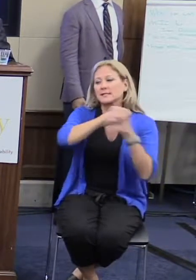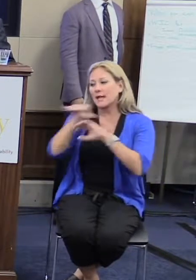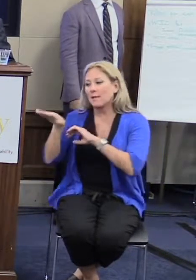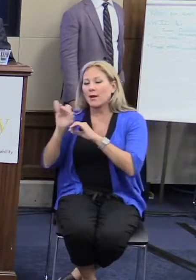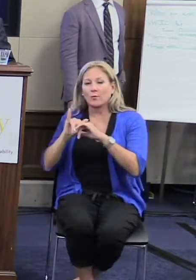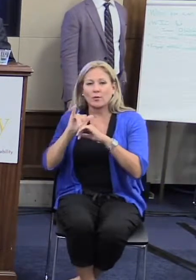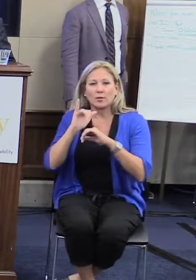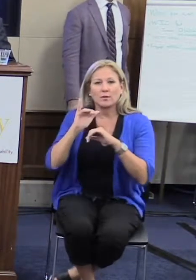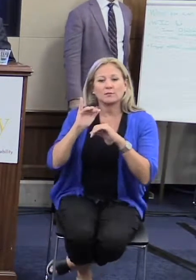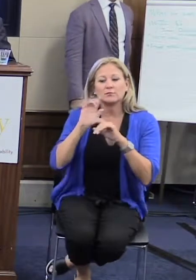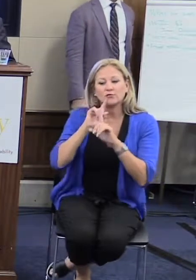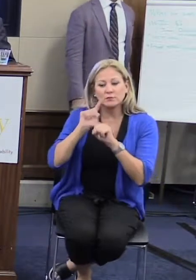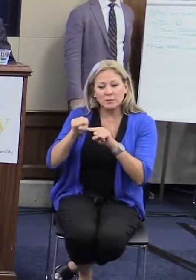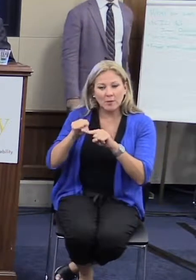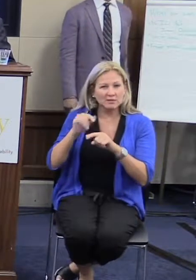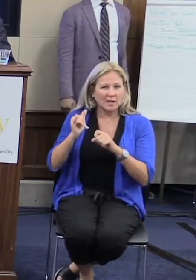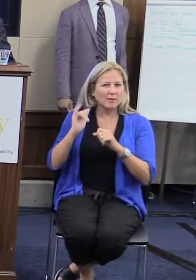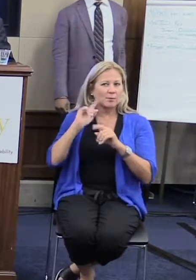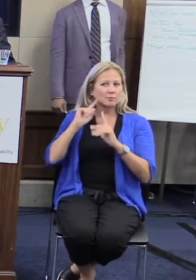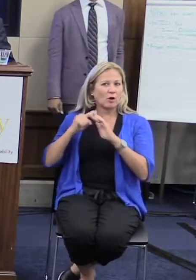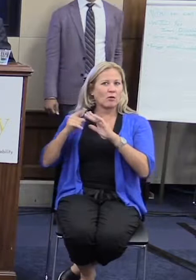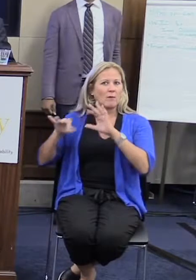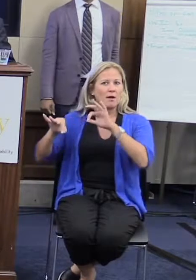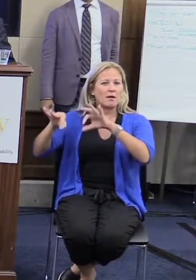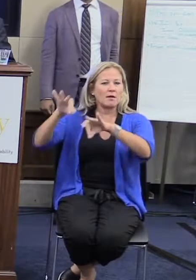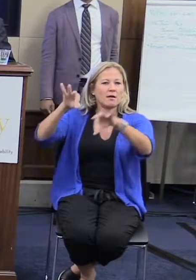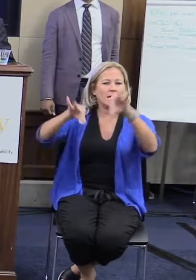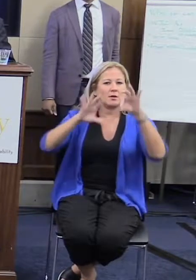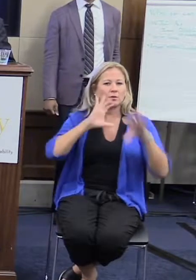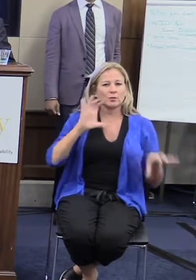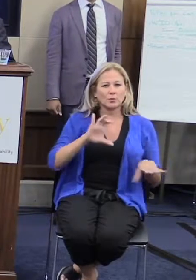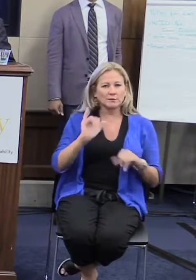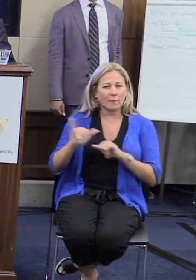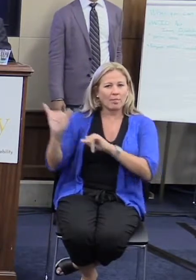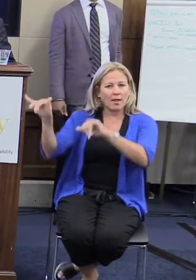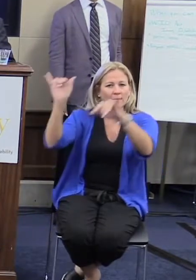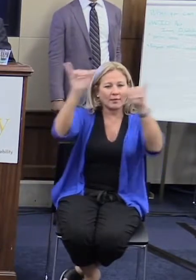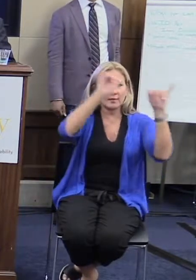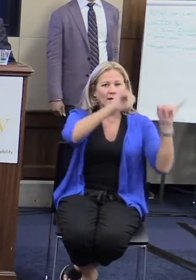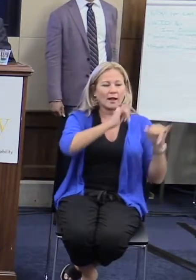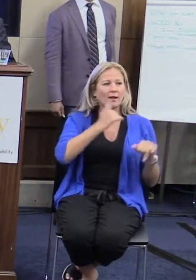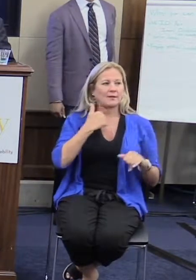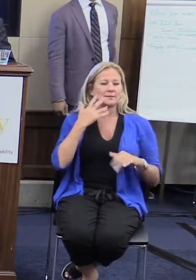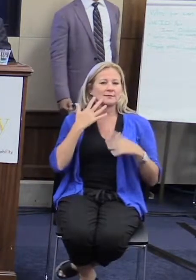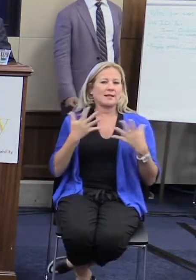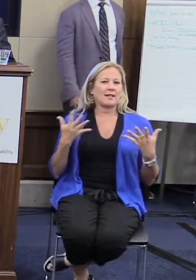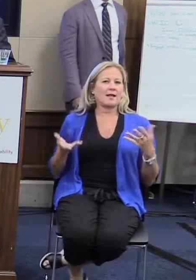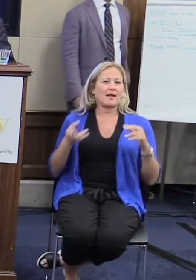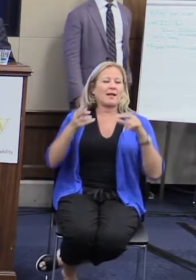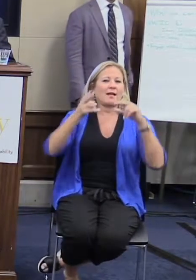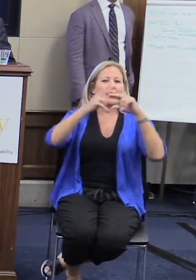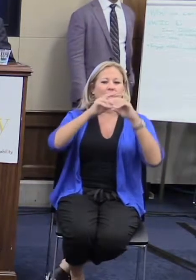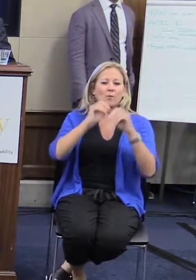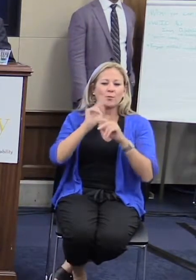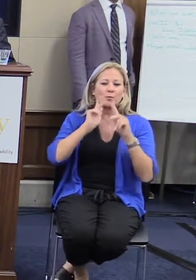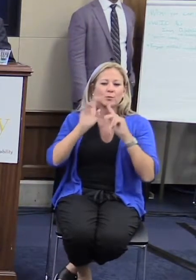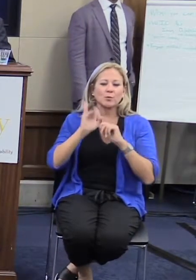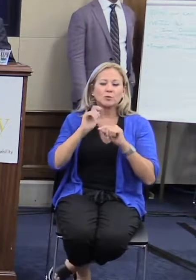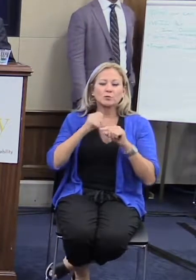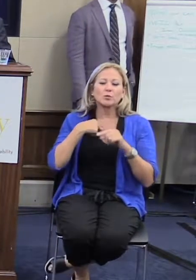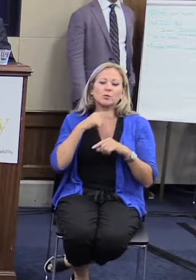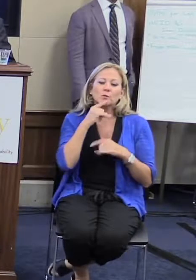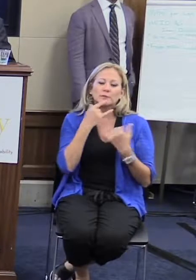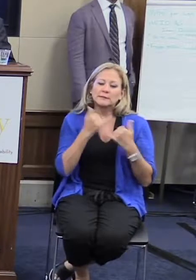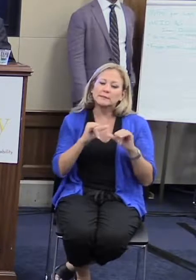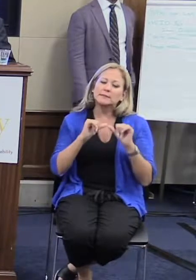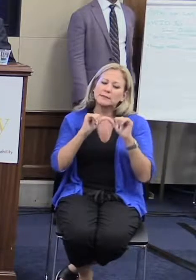done by people all over, which makes me feel really great, seeing all this work being done by everyone. We're going to still